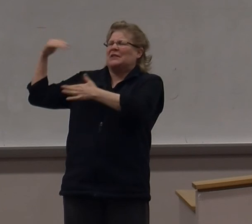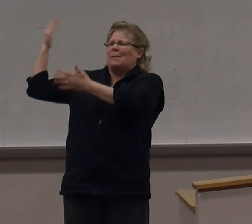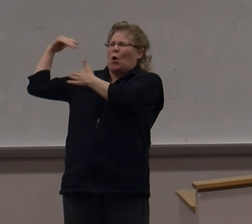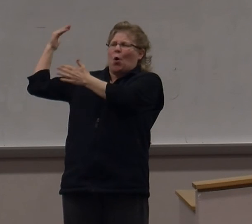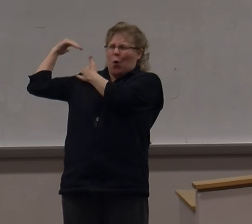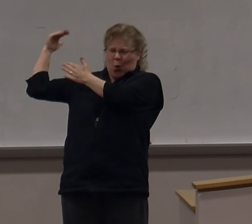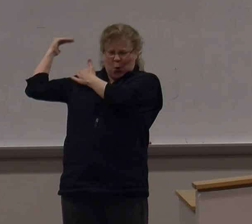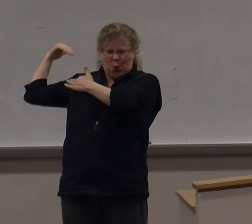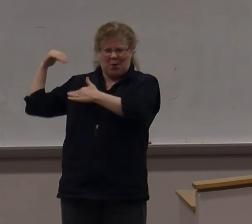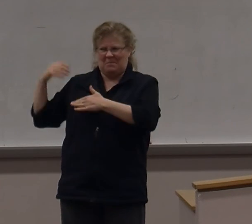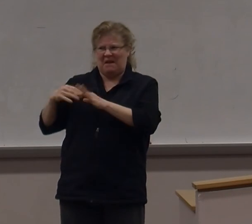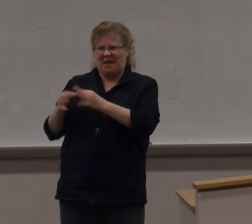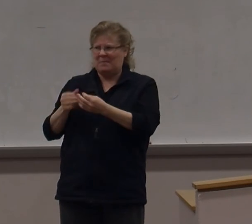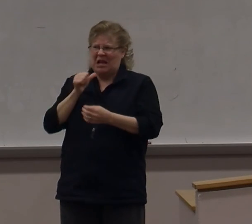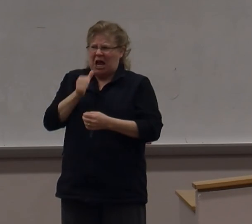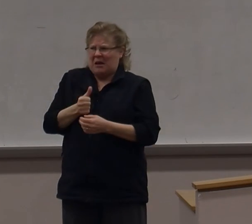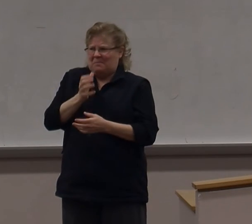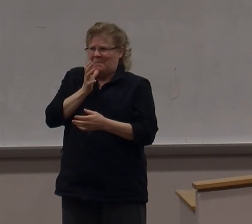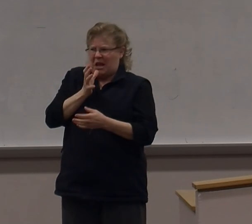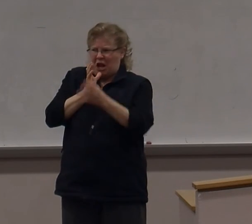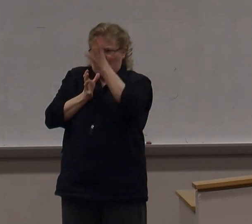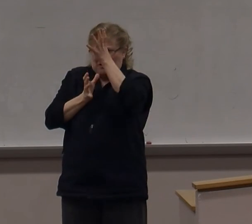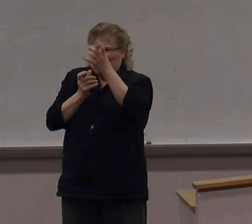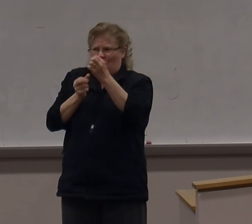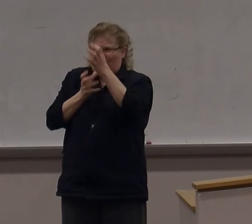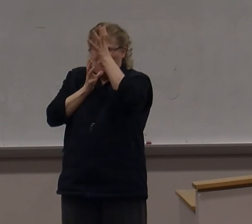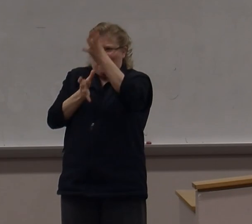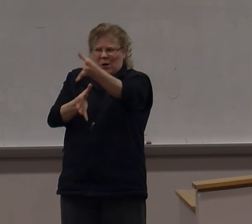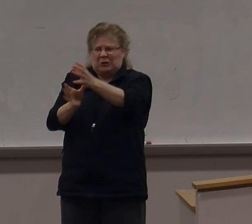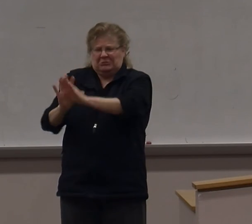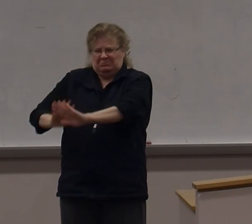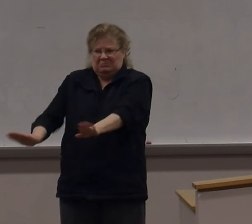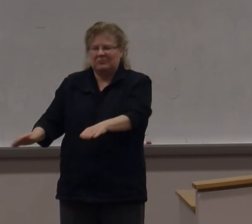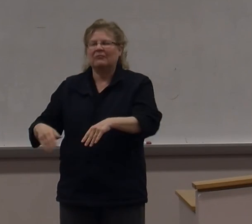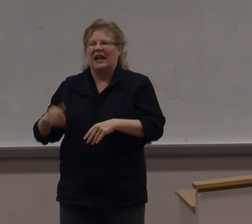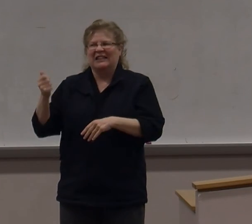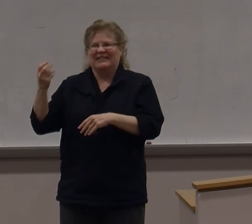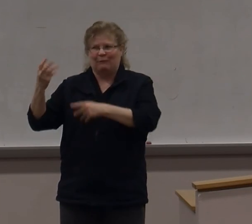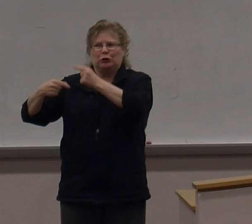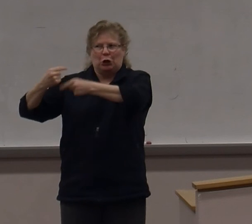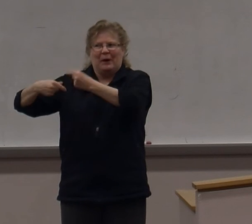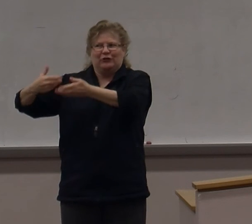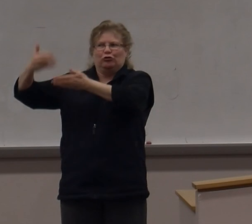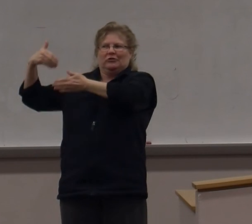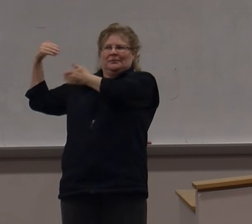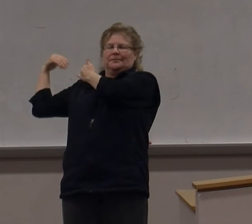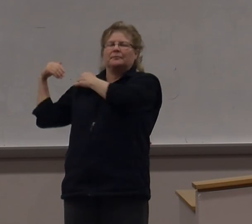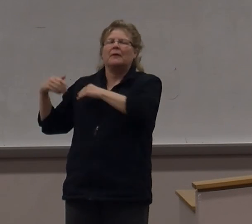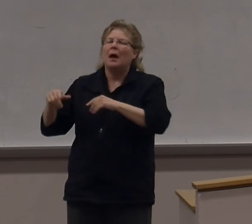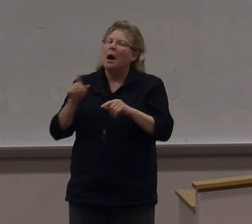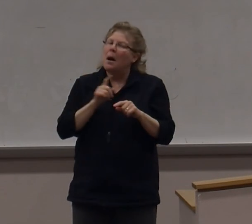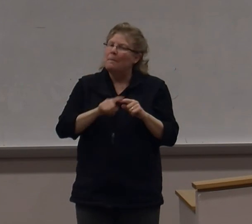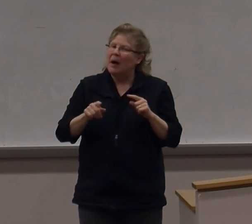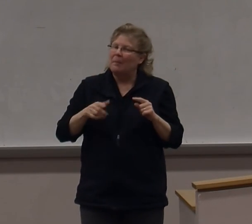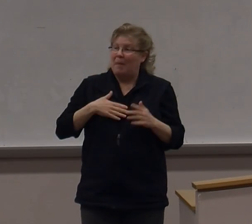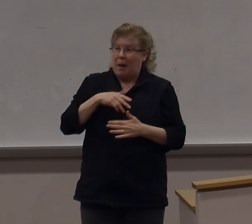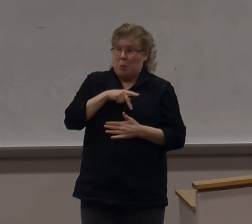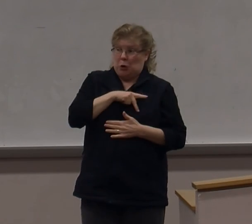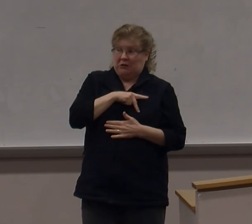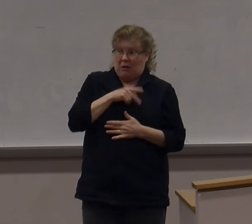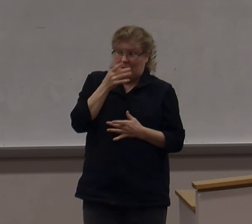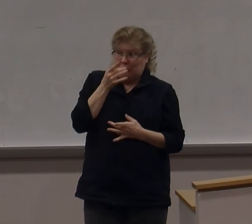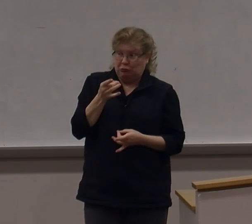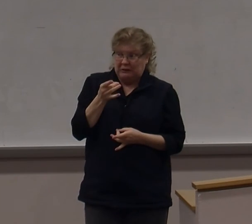life because it was several generations ago. But I have a personal interest